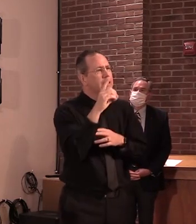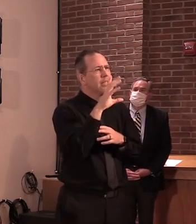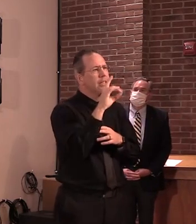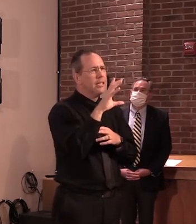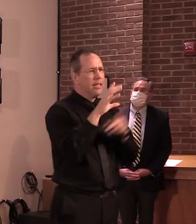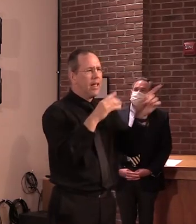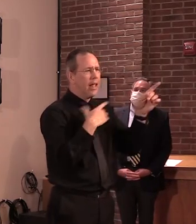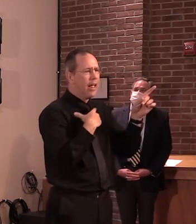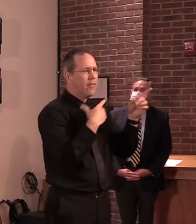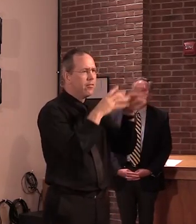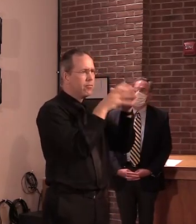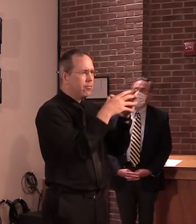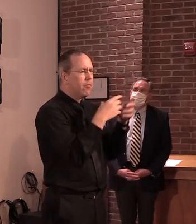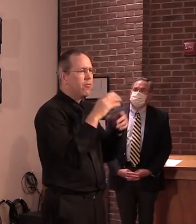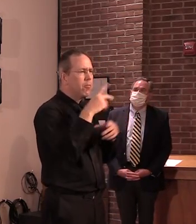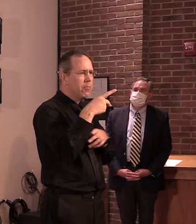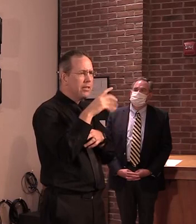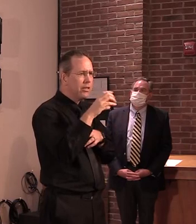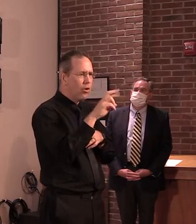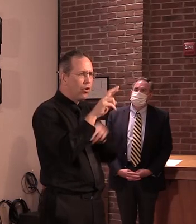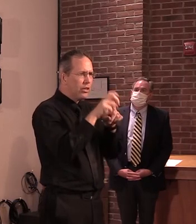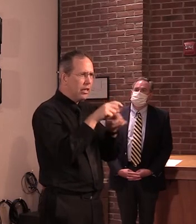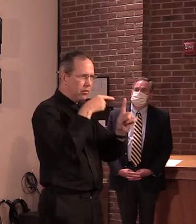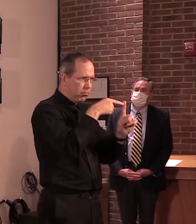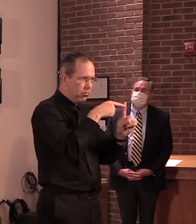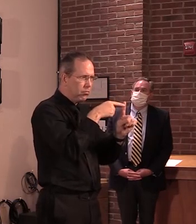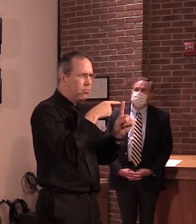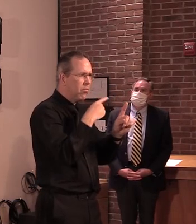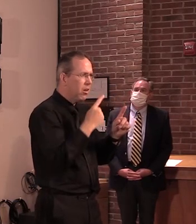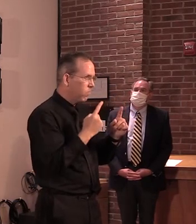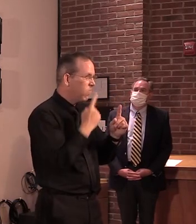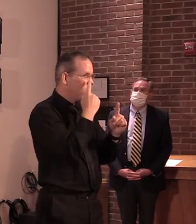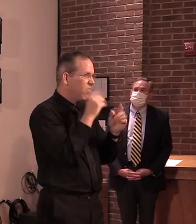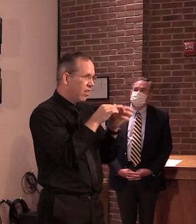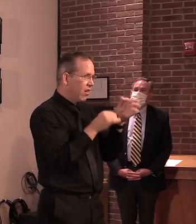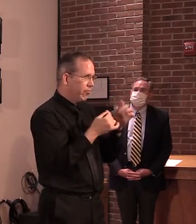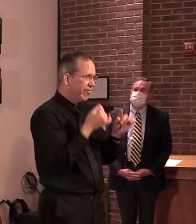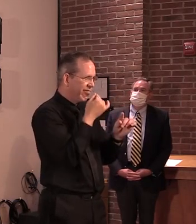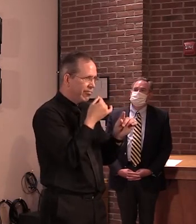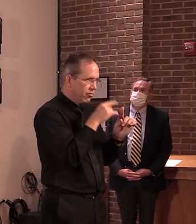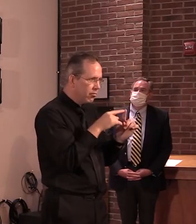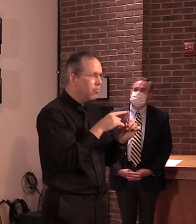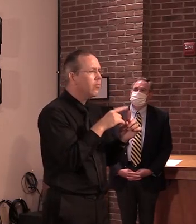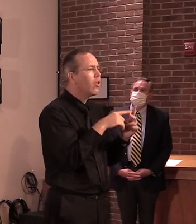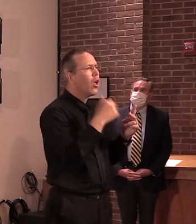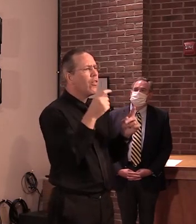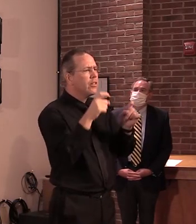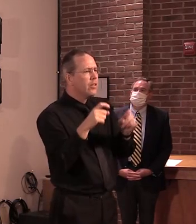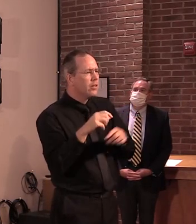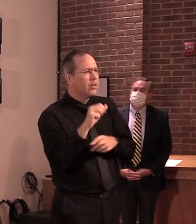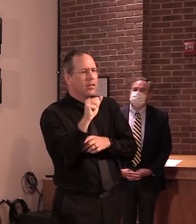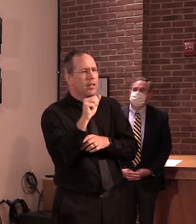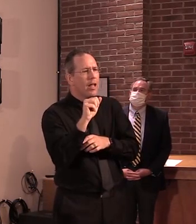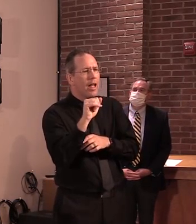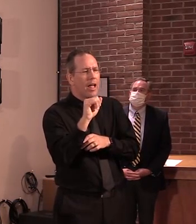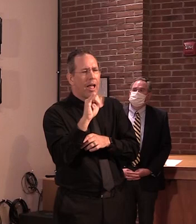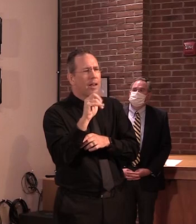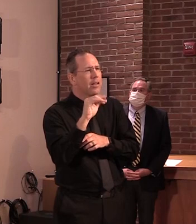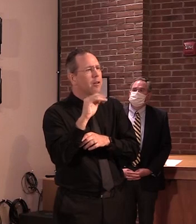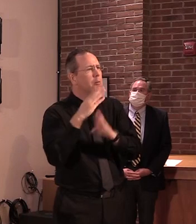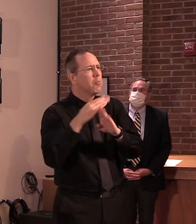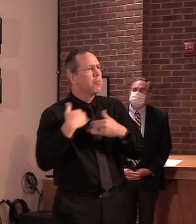the PCR test, which is the one done through the nose, and serology antibody testing, which is done through the